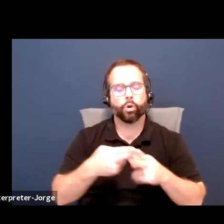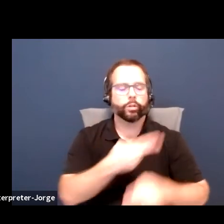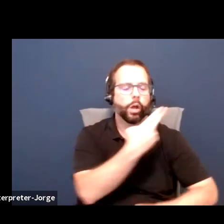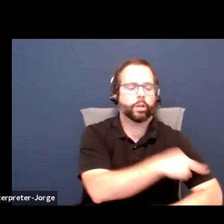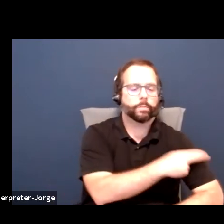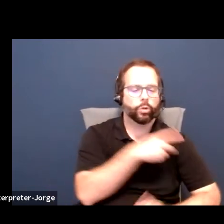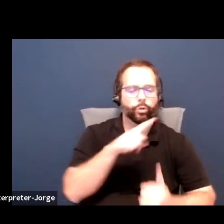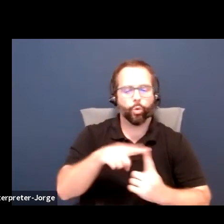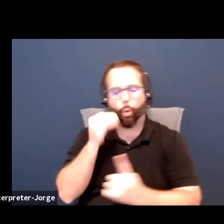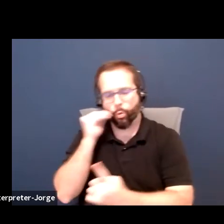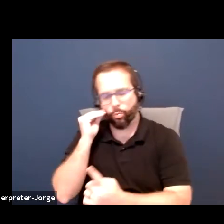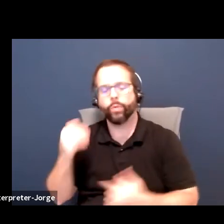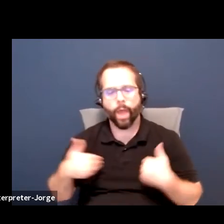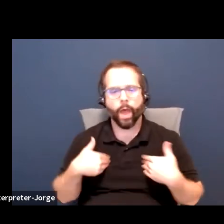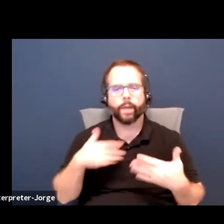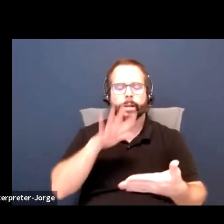a chart,